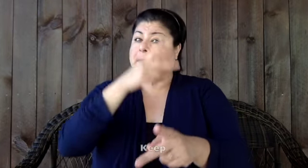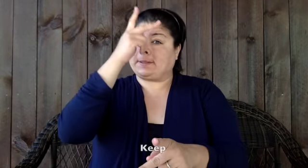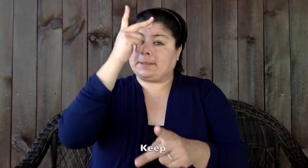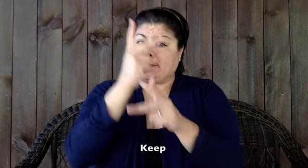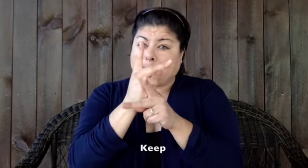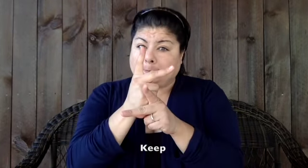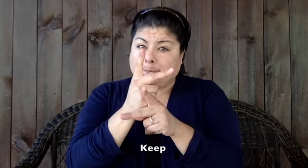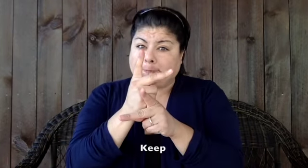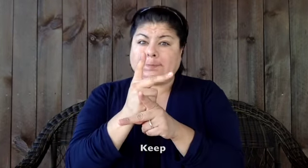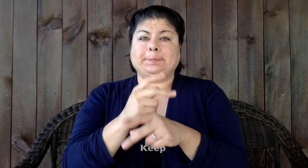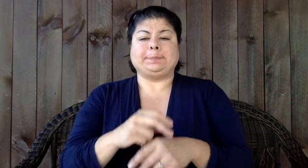Keep.